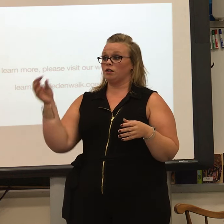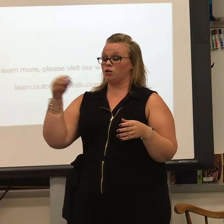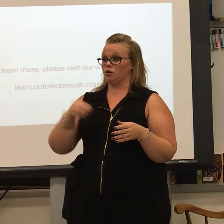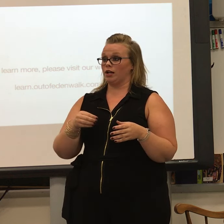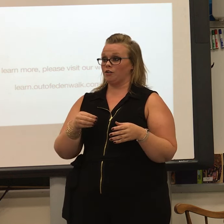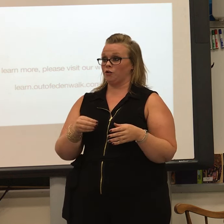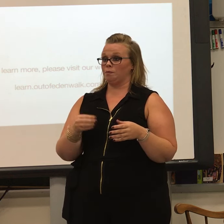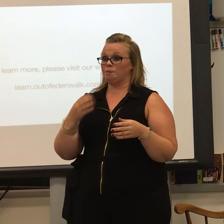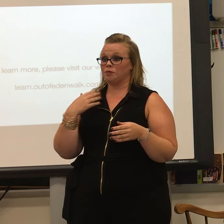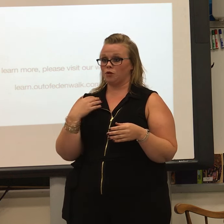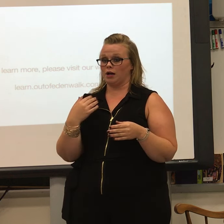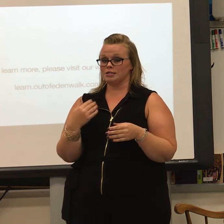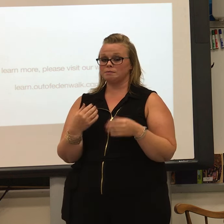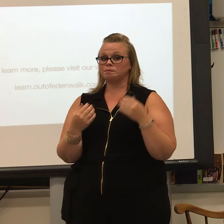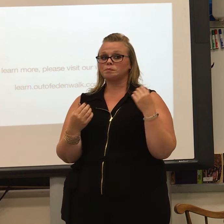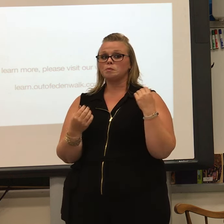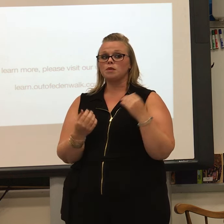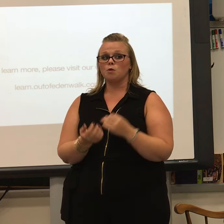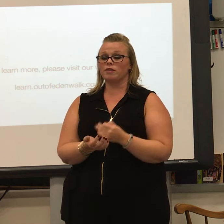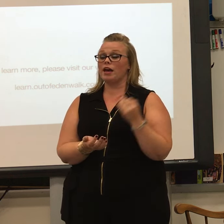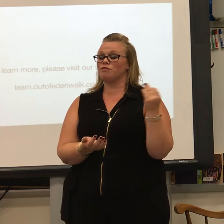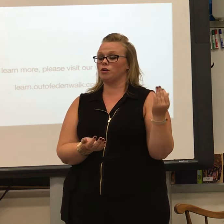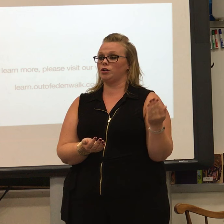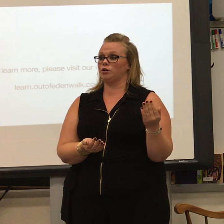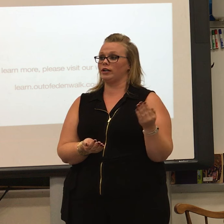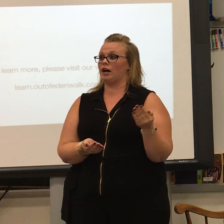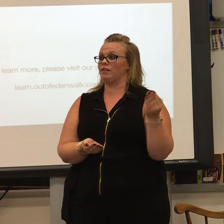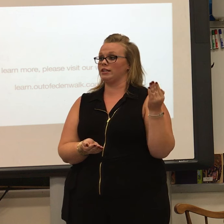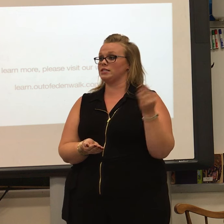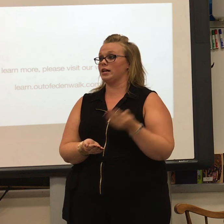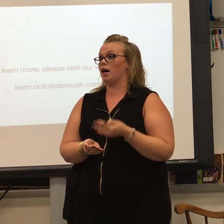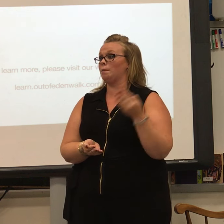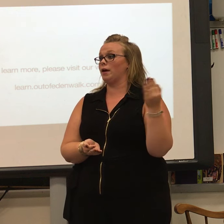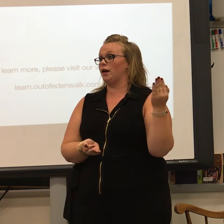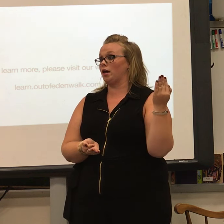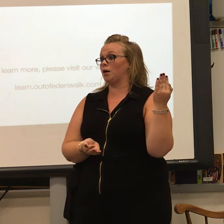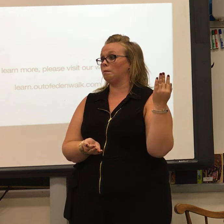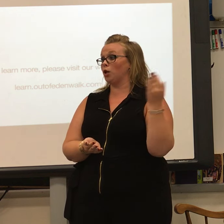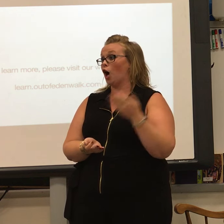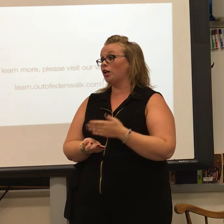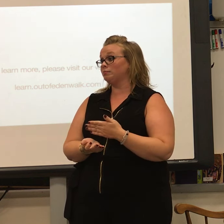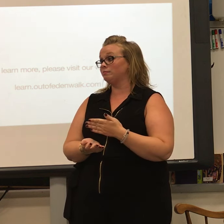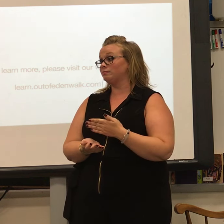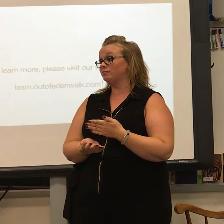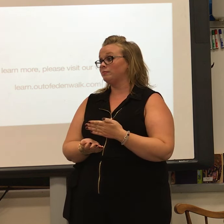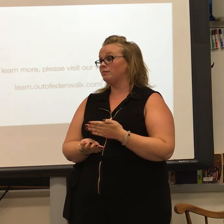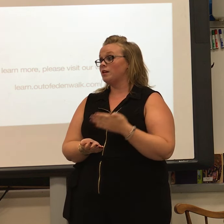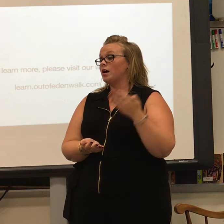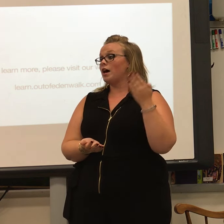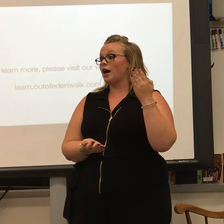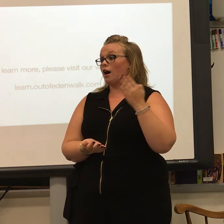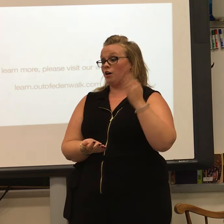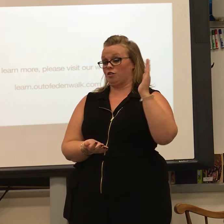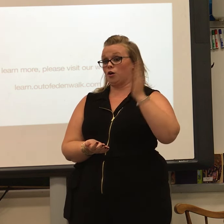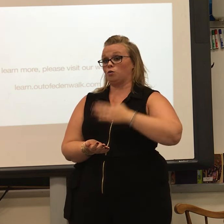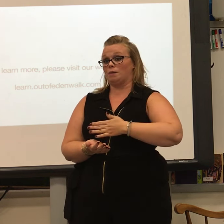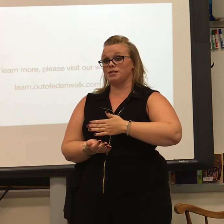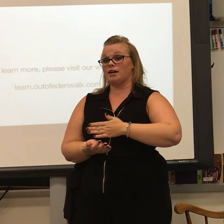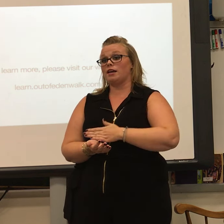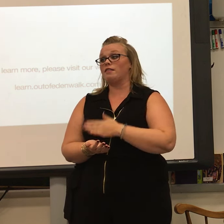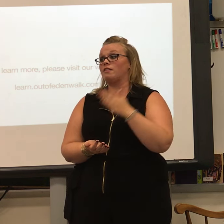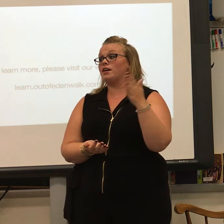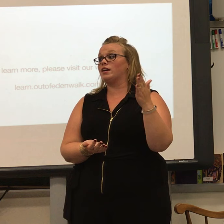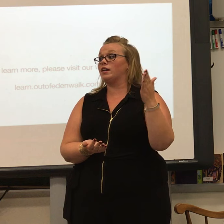join Google Classroom through us. When they have their own Google account, they can set up a blog or their